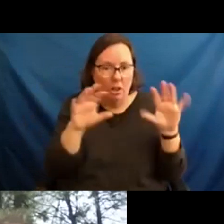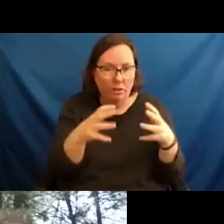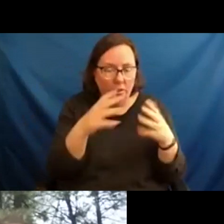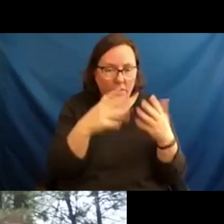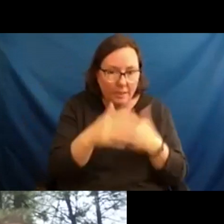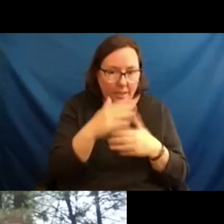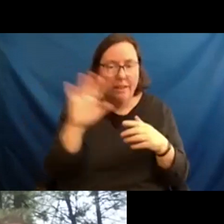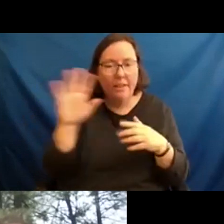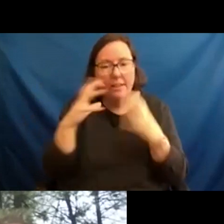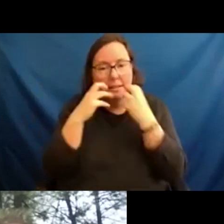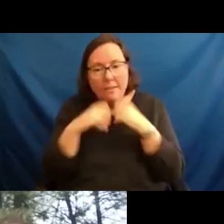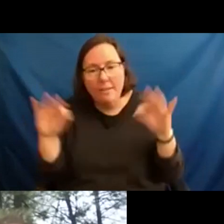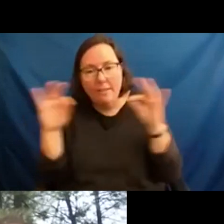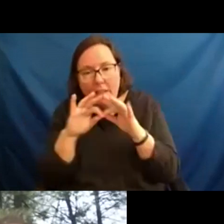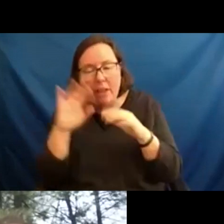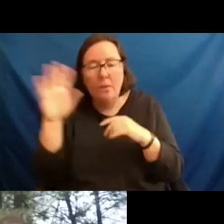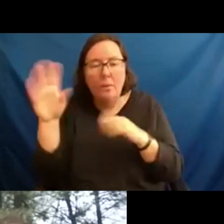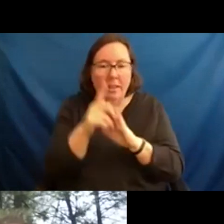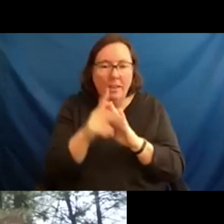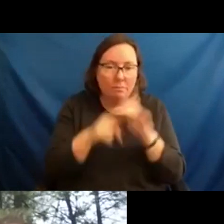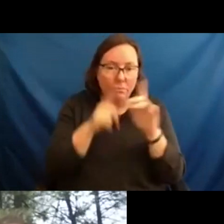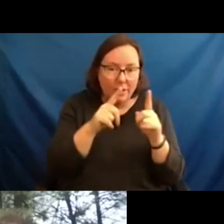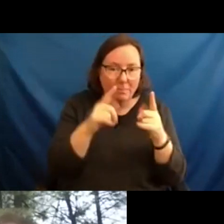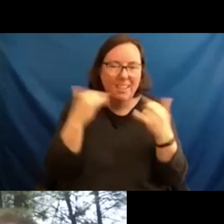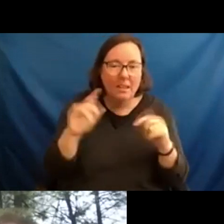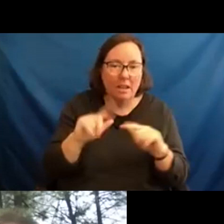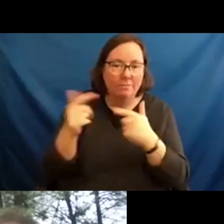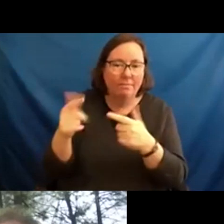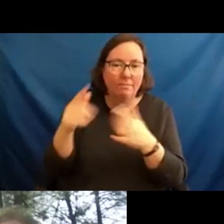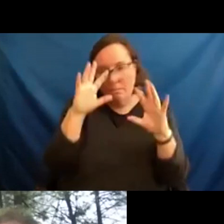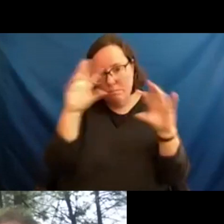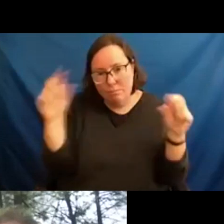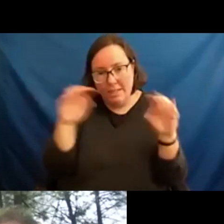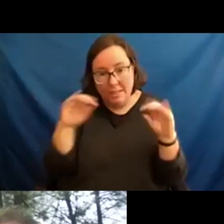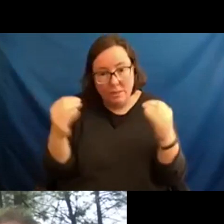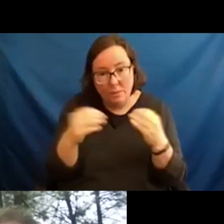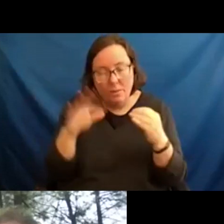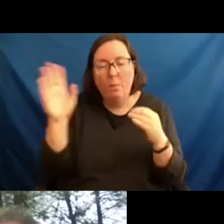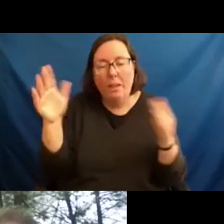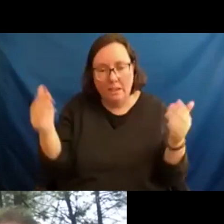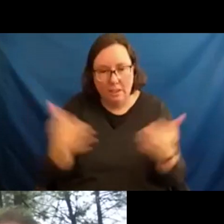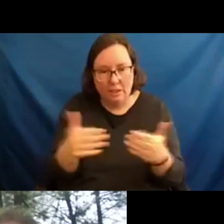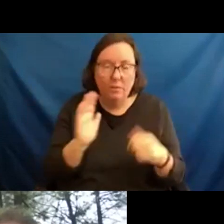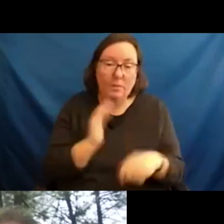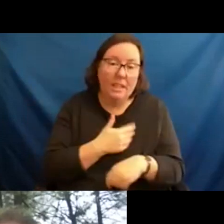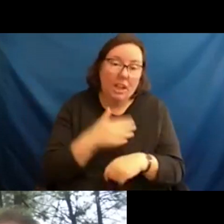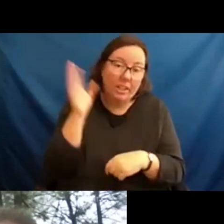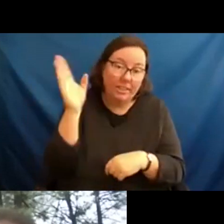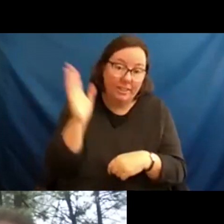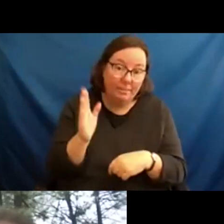principles, the president of our organization is going to introduce you to our keynote